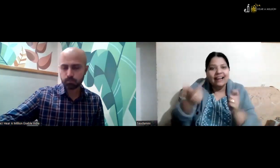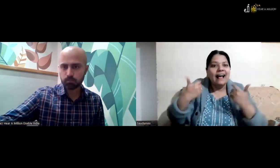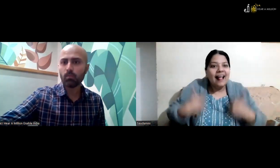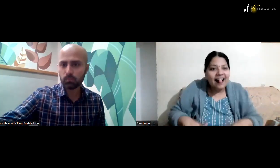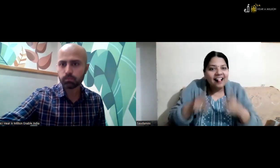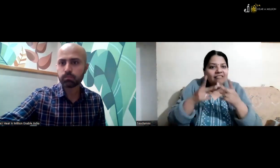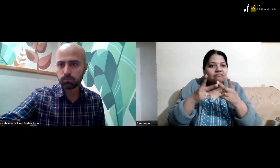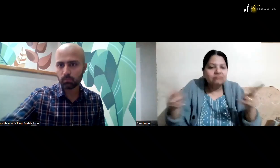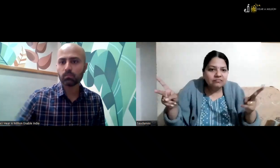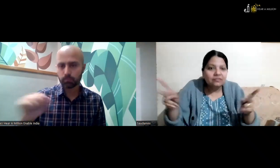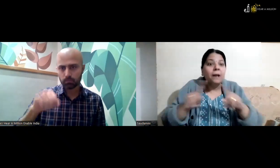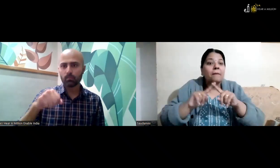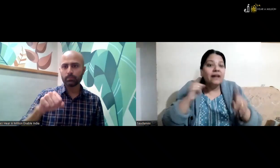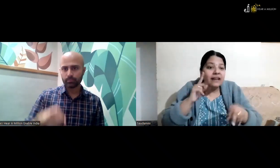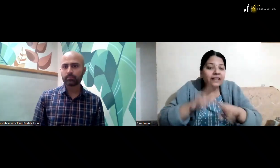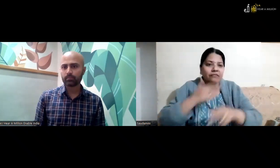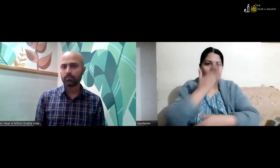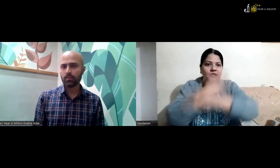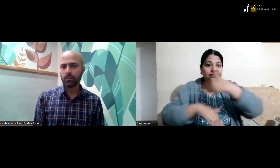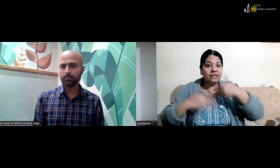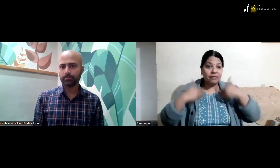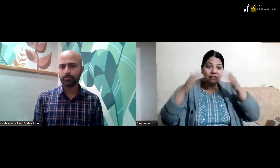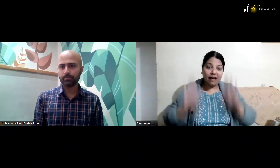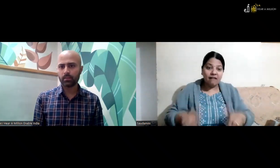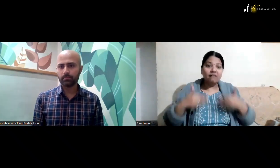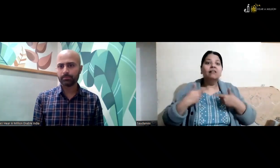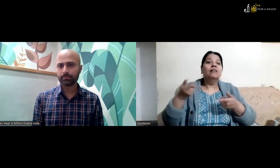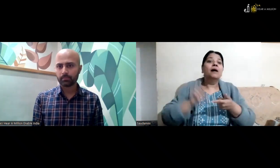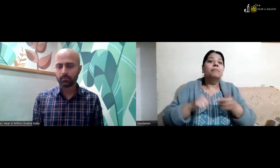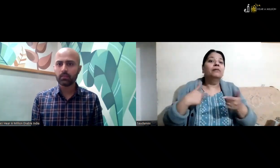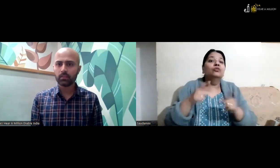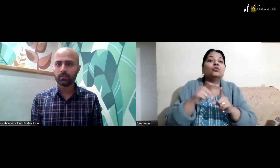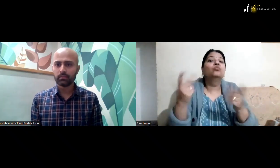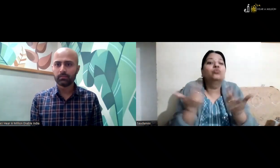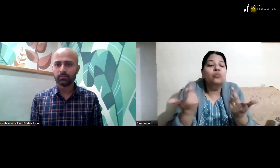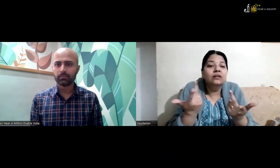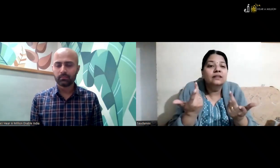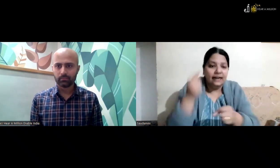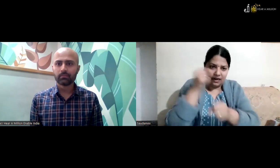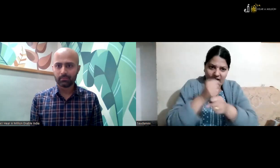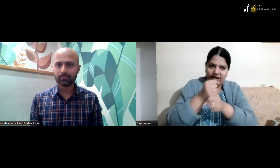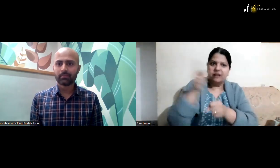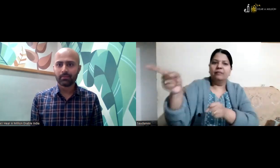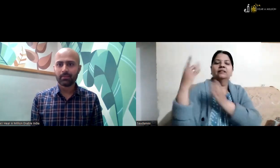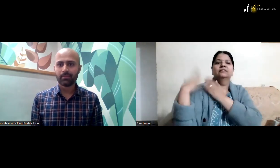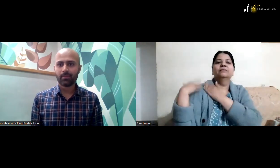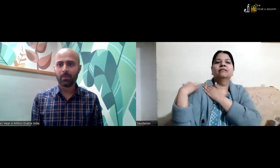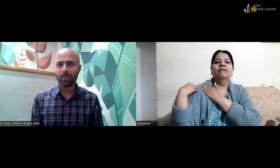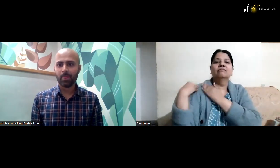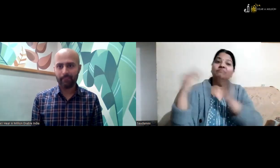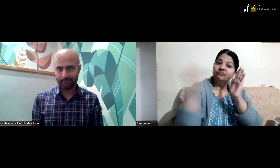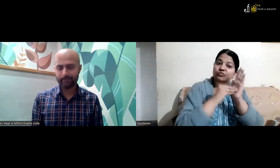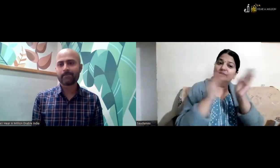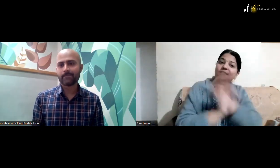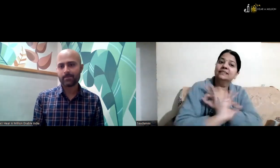sick, okay, so I get some charges from the government side, like I can get some money support